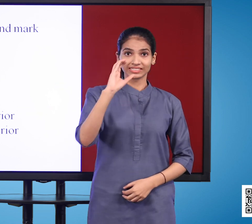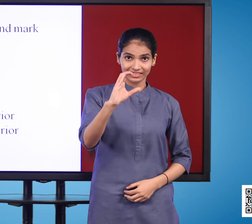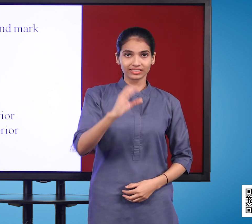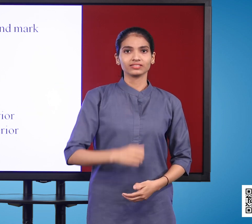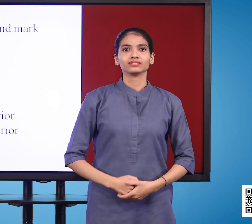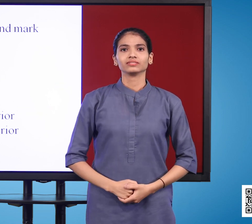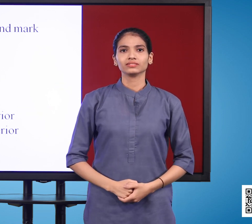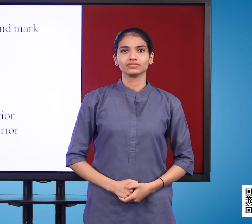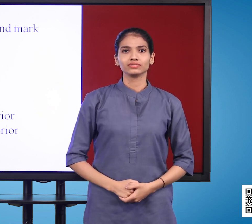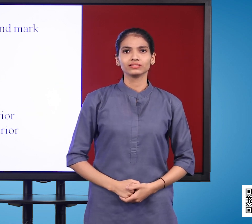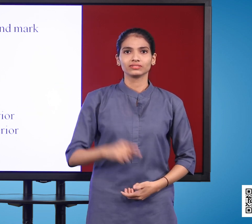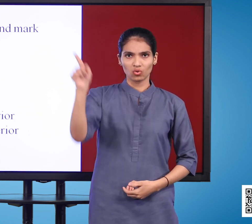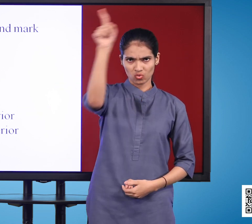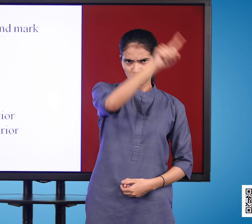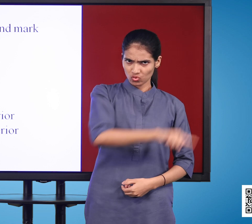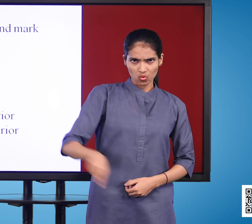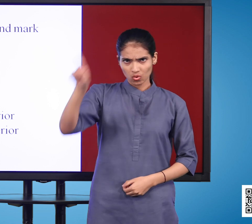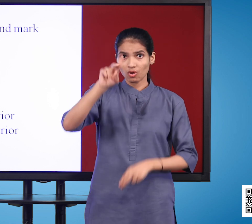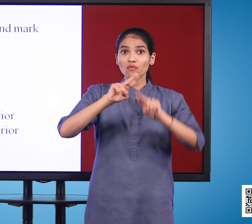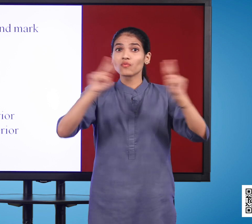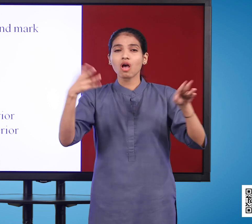C. A diameter.